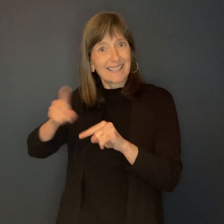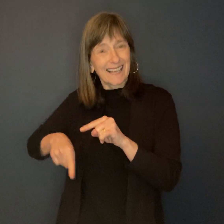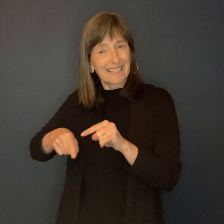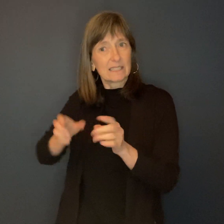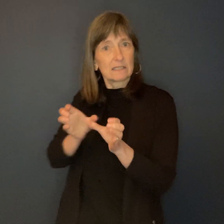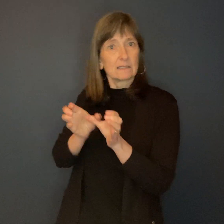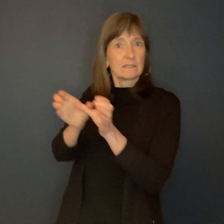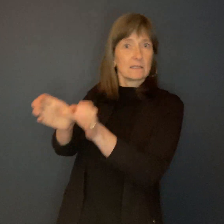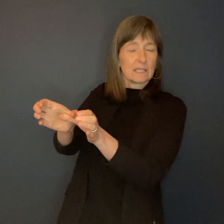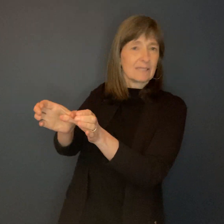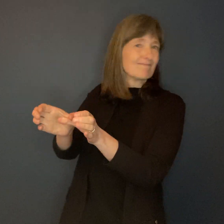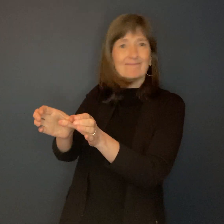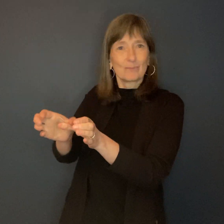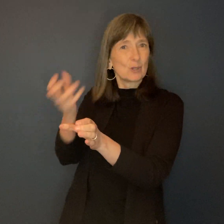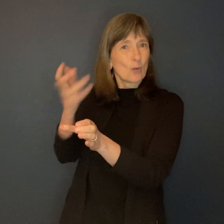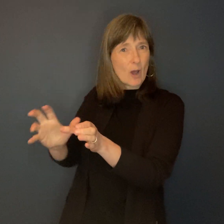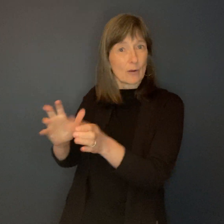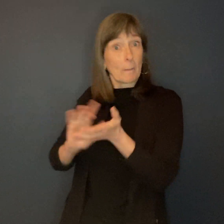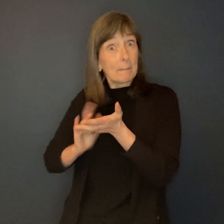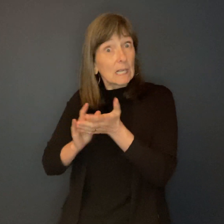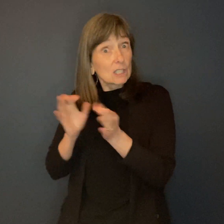medical-based decisions, or